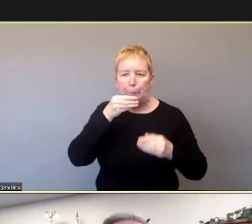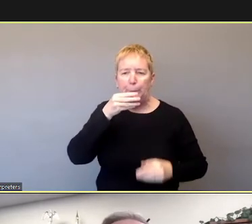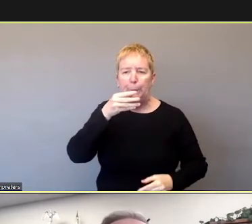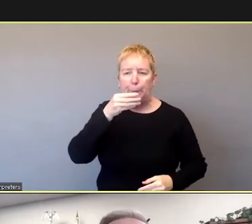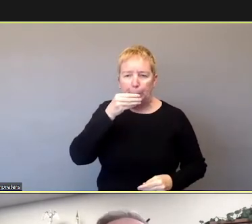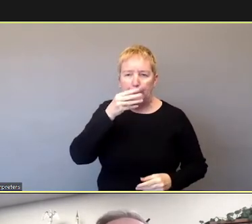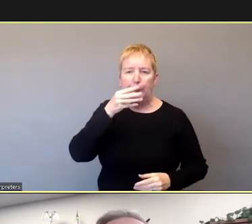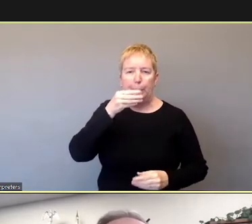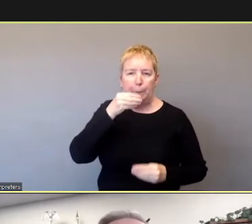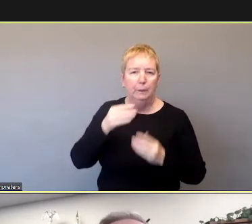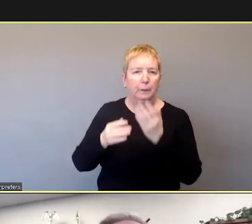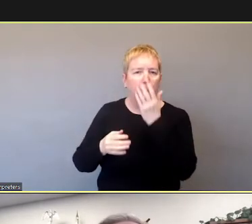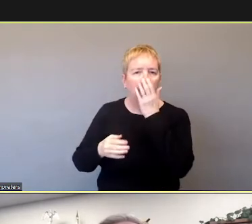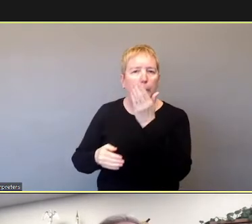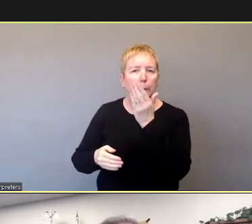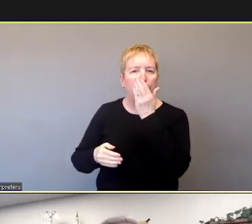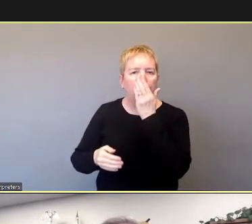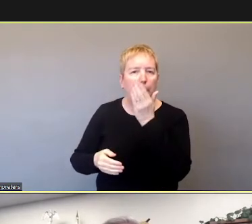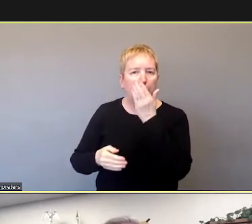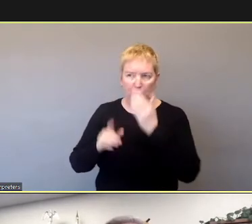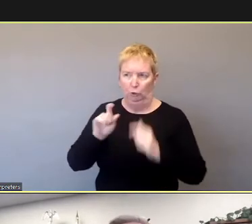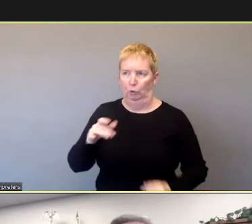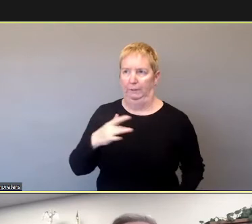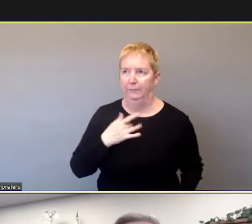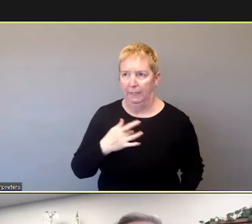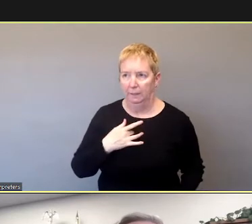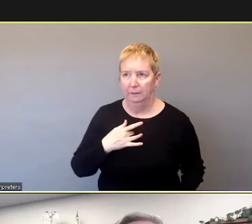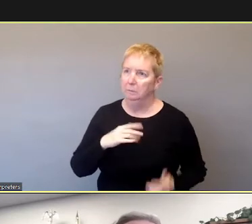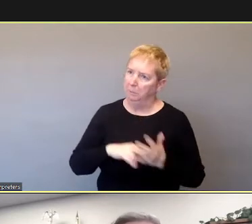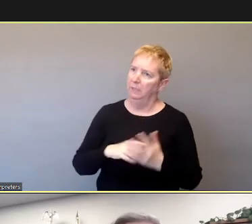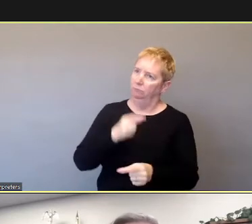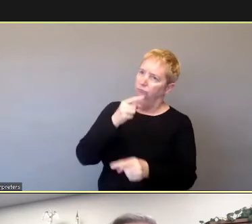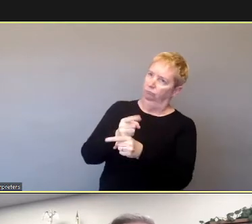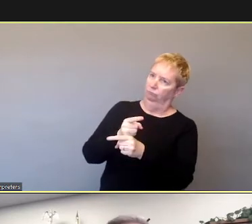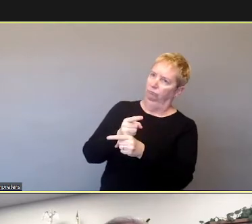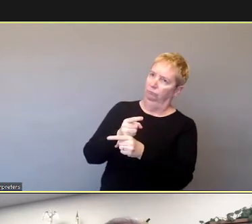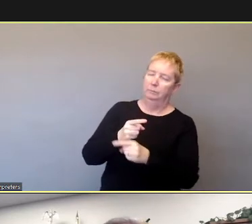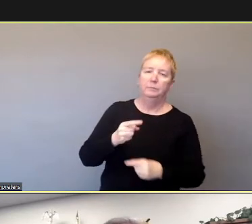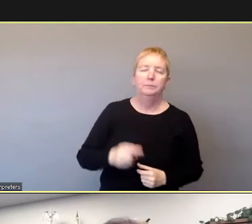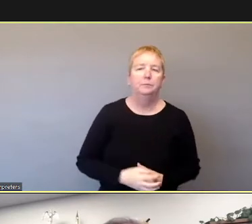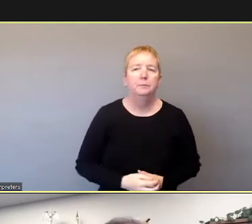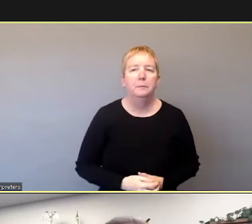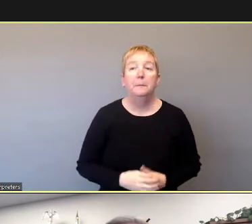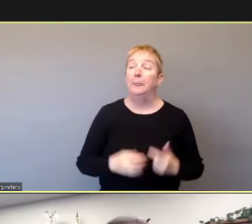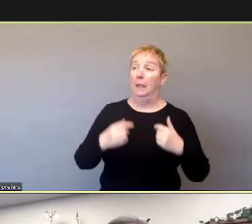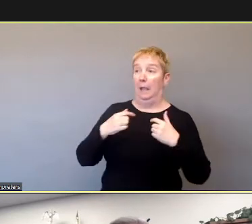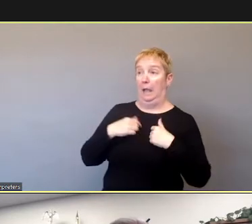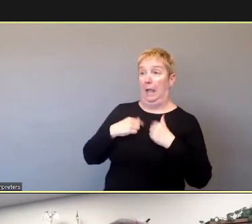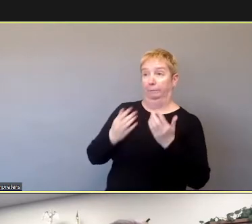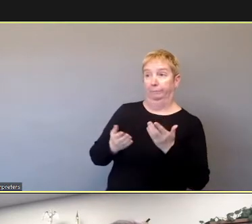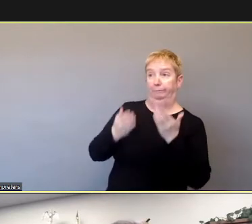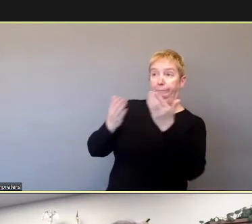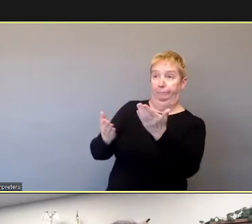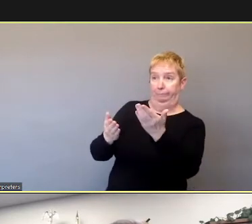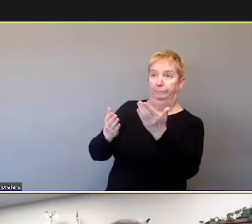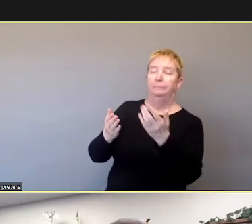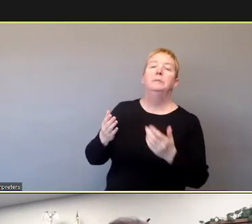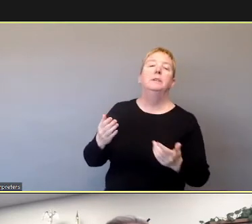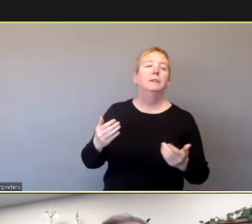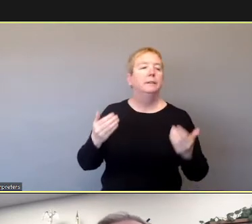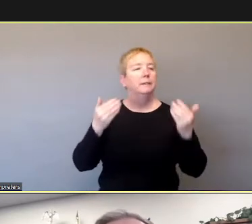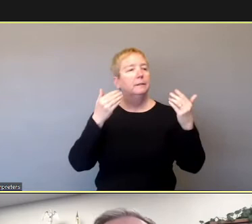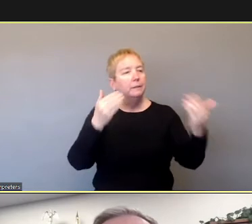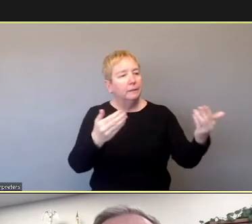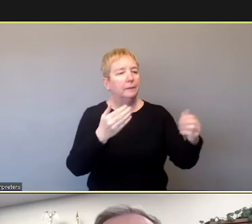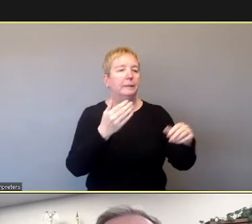tight fit. And I would recommend at this point in time, picking up a surgical mask, or better